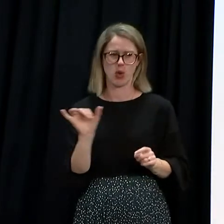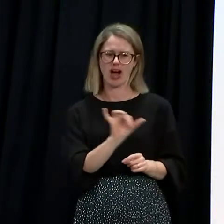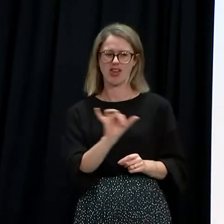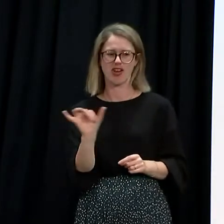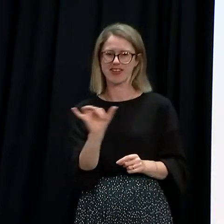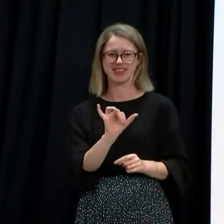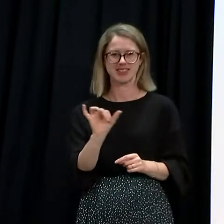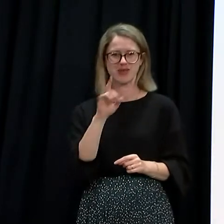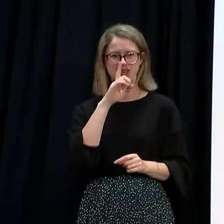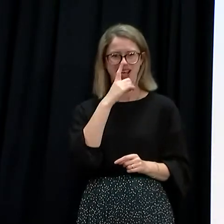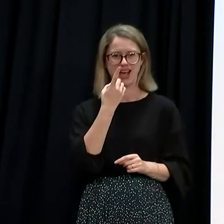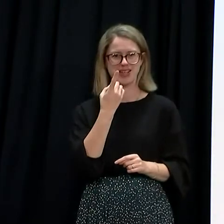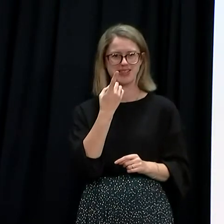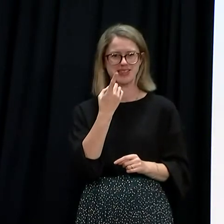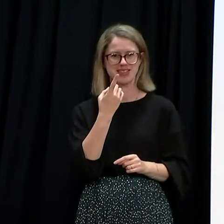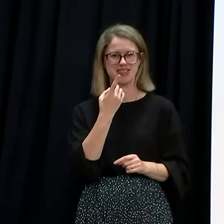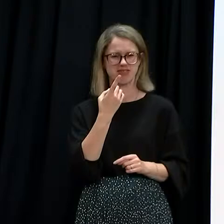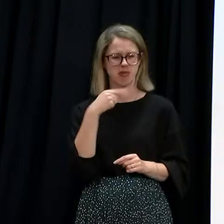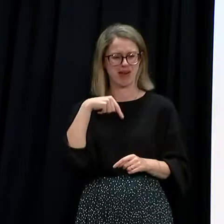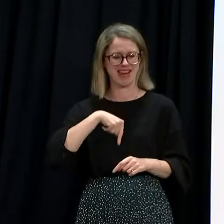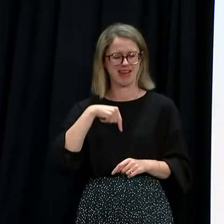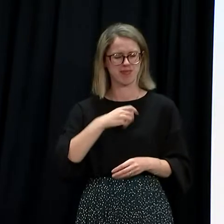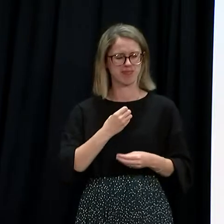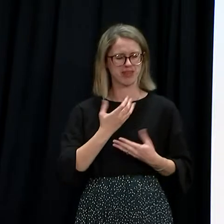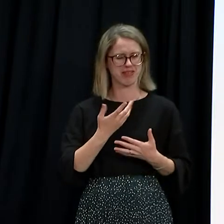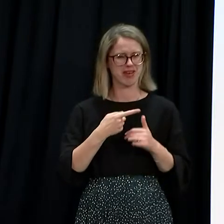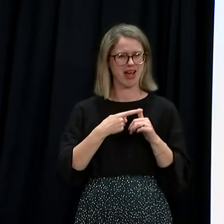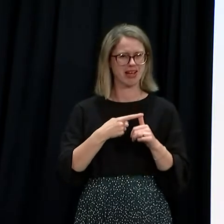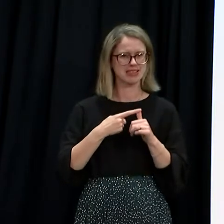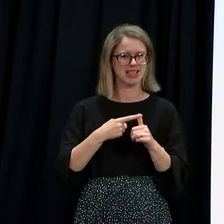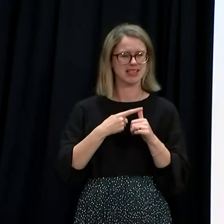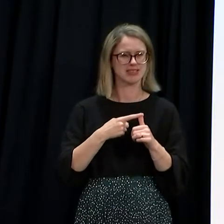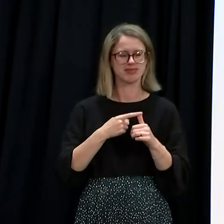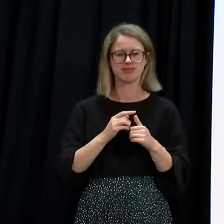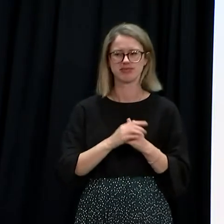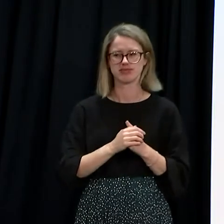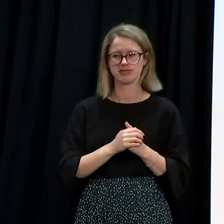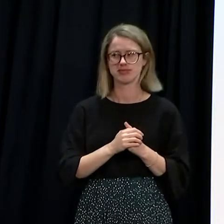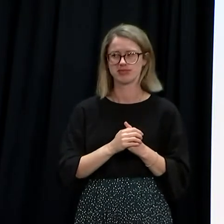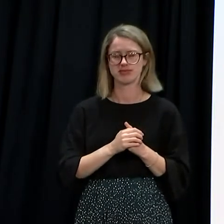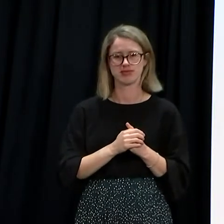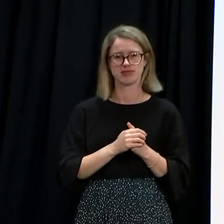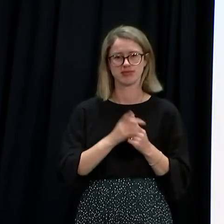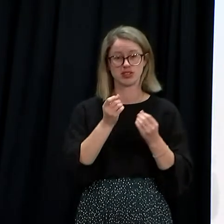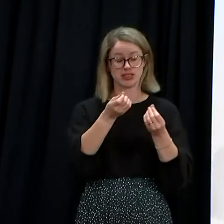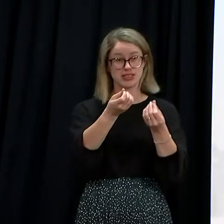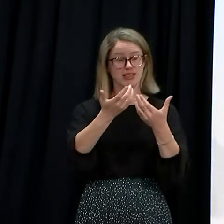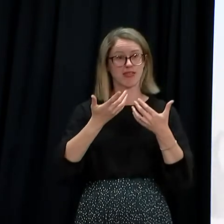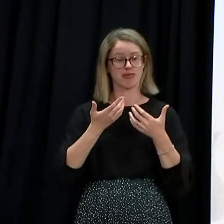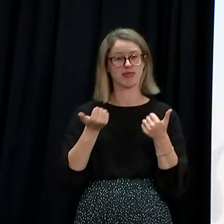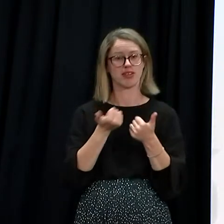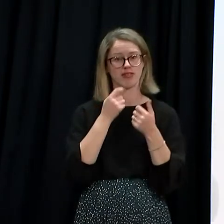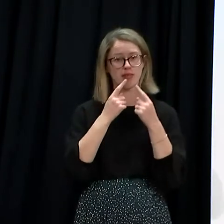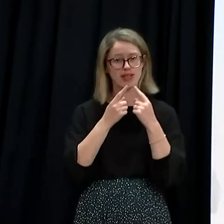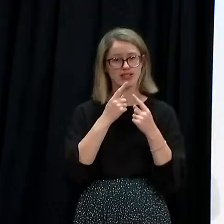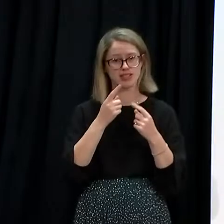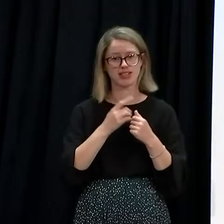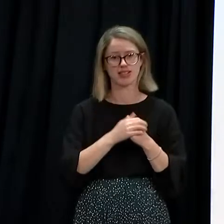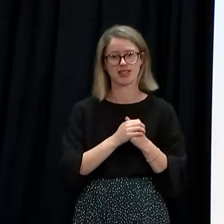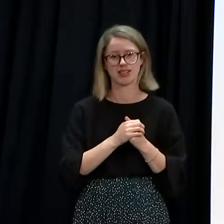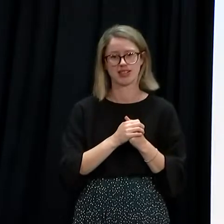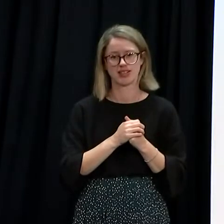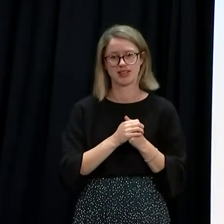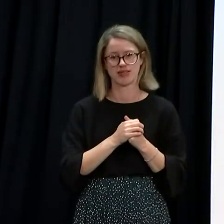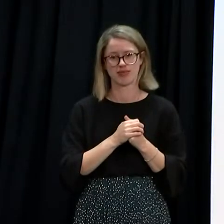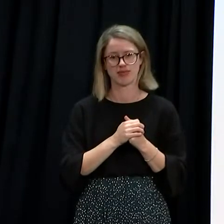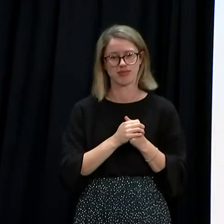will necessarily be in a position from the podium to be able to answer that question in full, and so I appreciate all the context you've given us. Would you mind